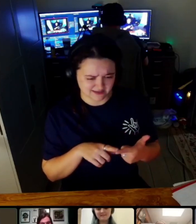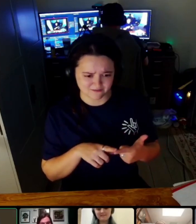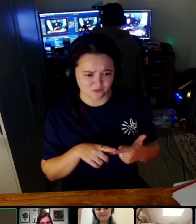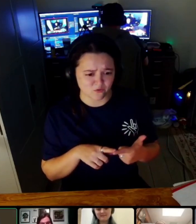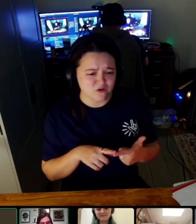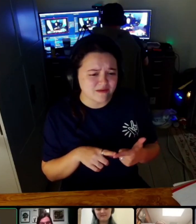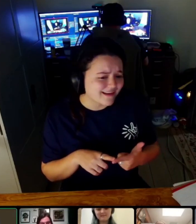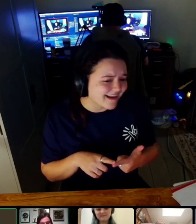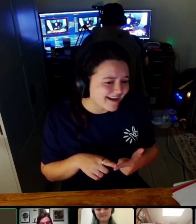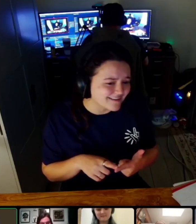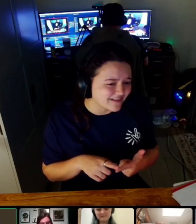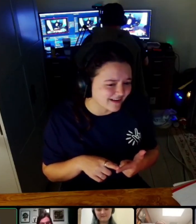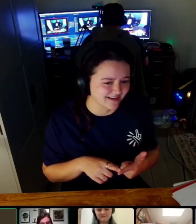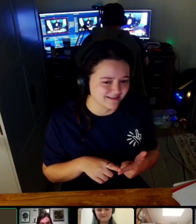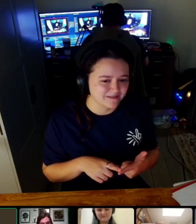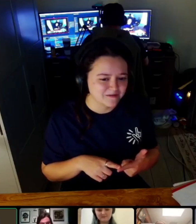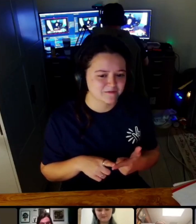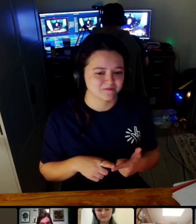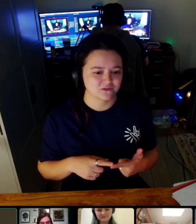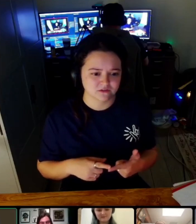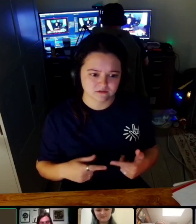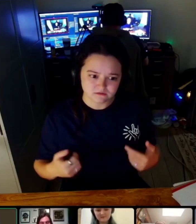of all, what do you mean, have I? And she's like,